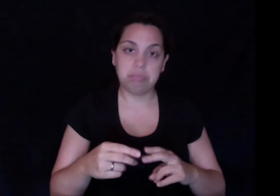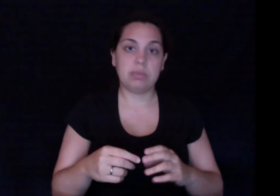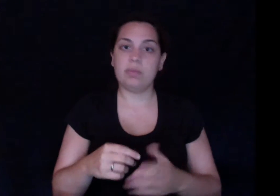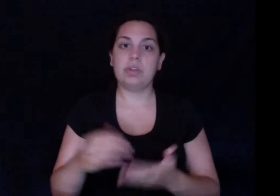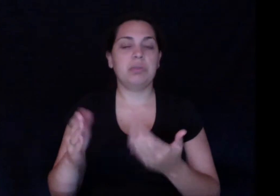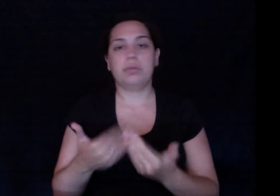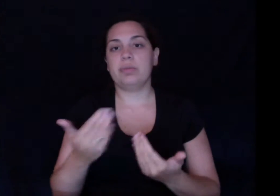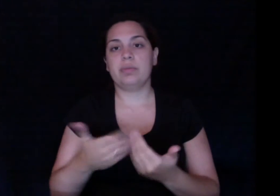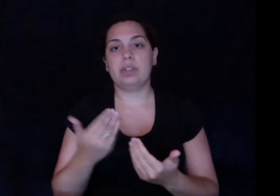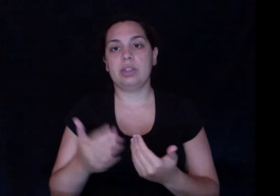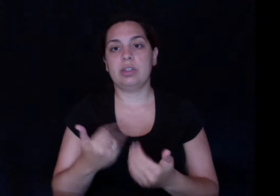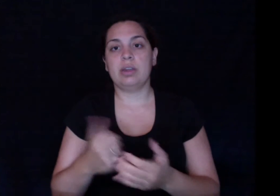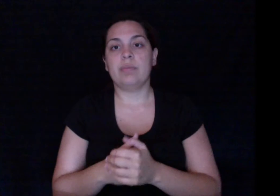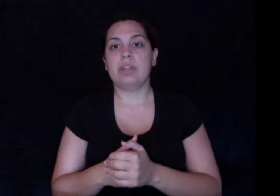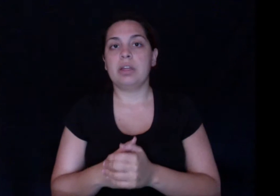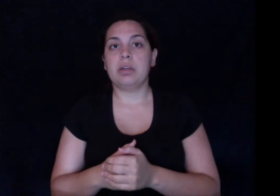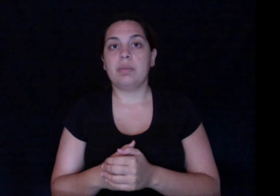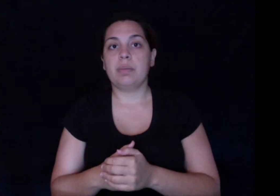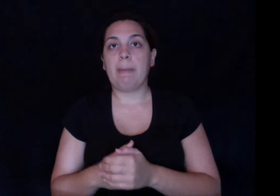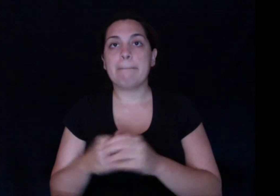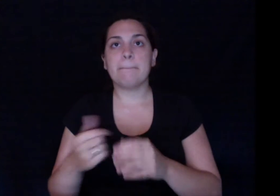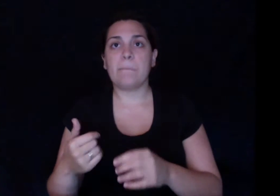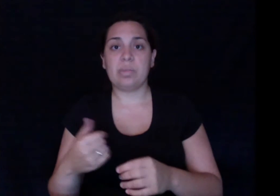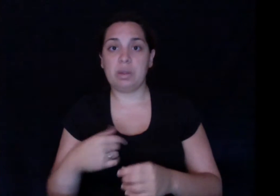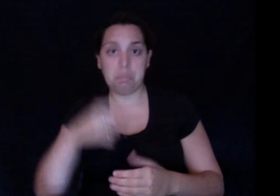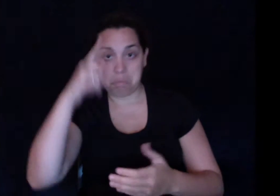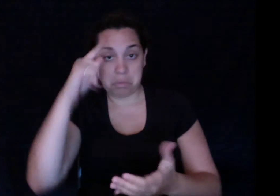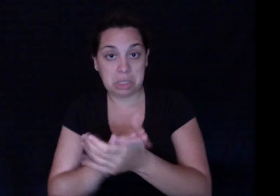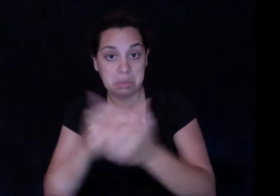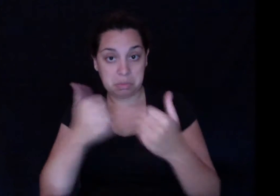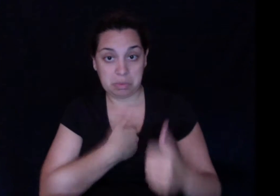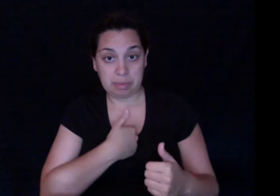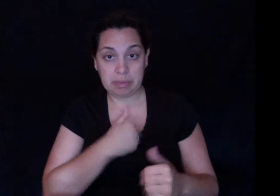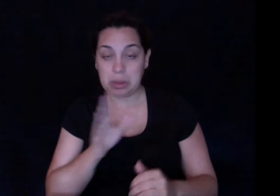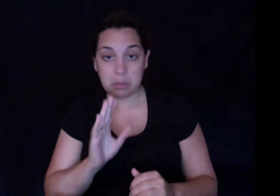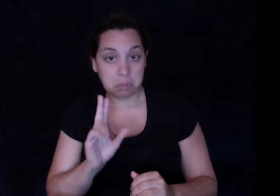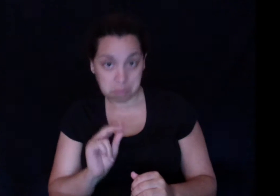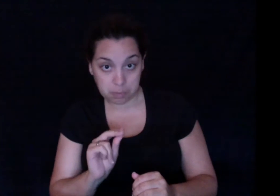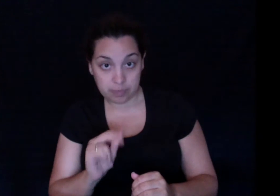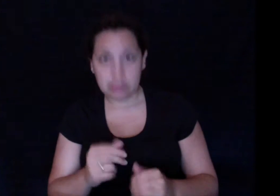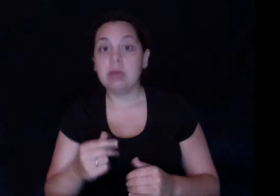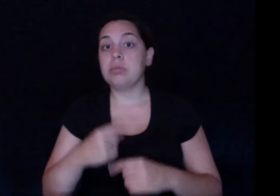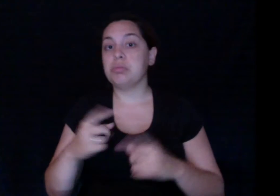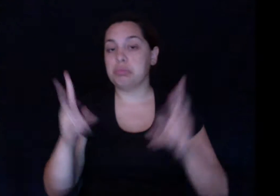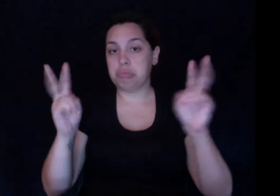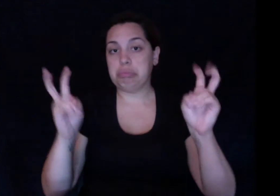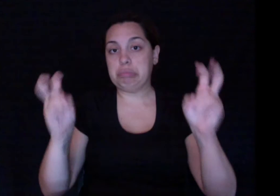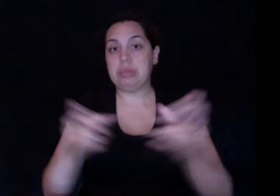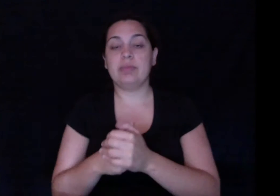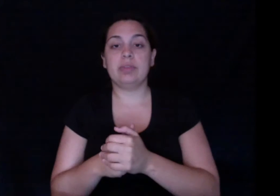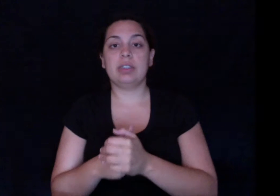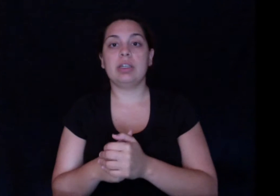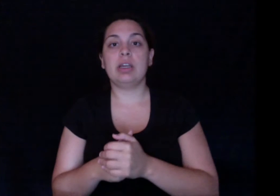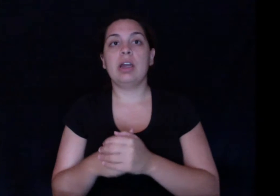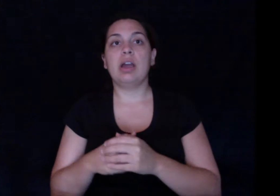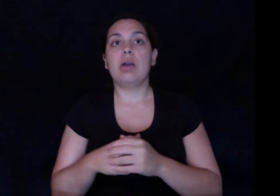out to r/assistants to try to get some help for his girlfriend's nephew who had a rare